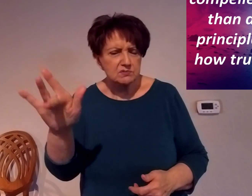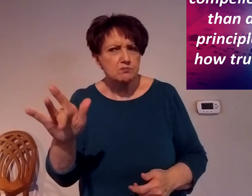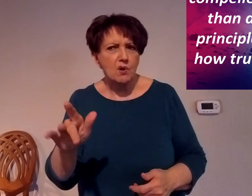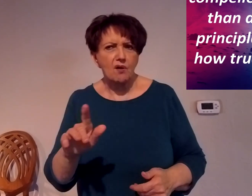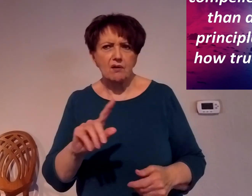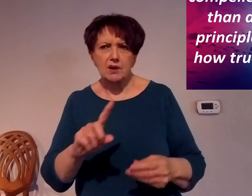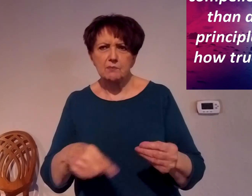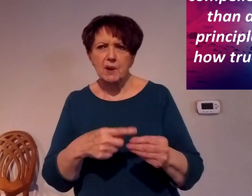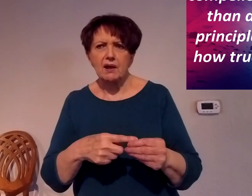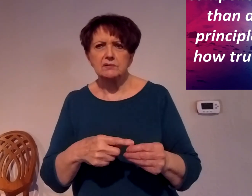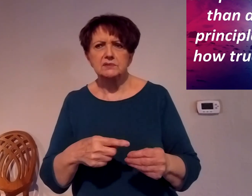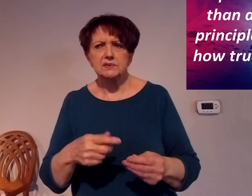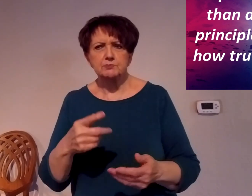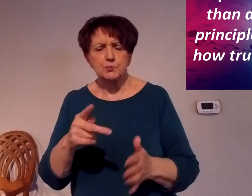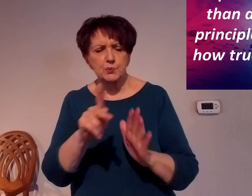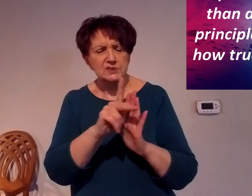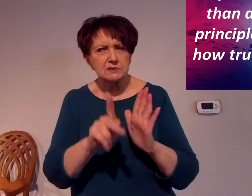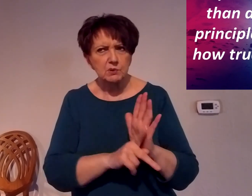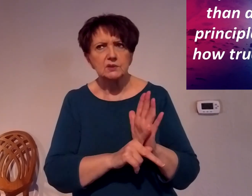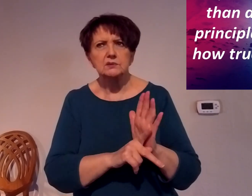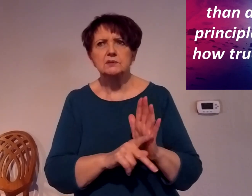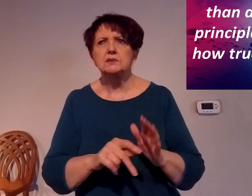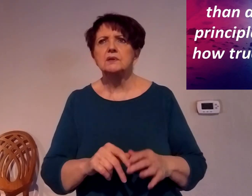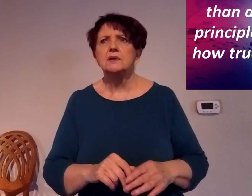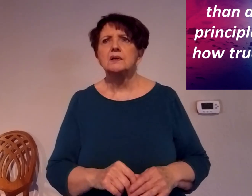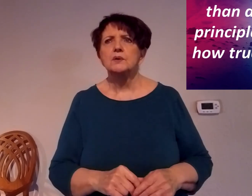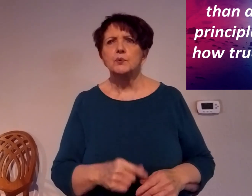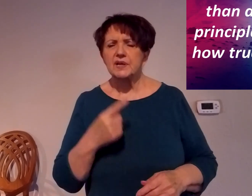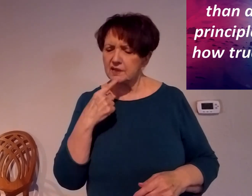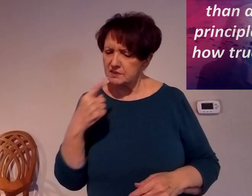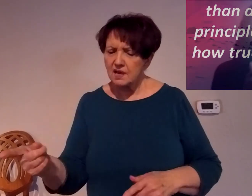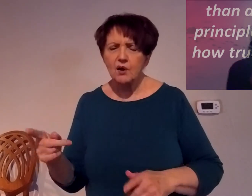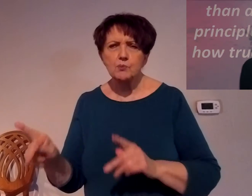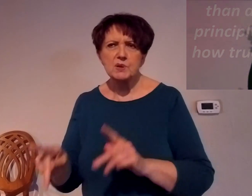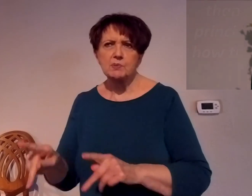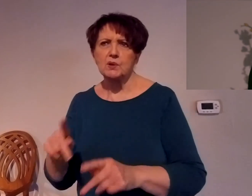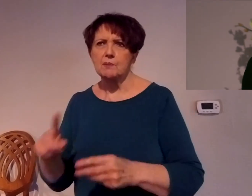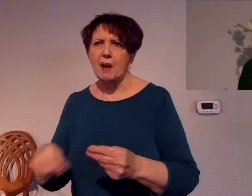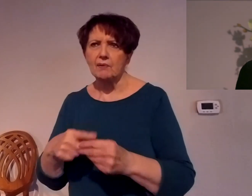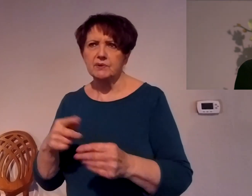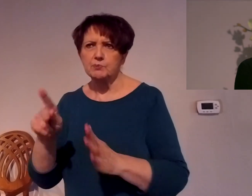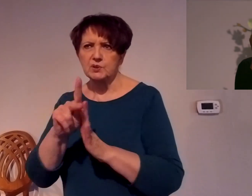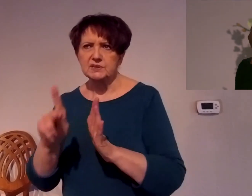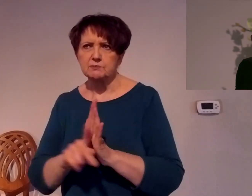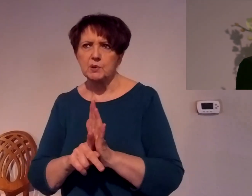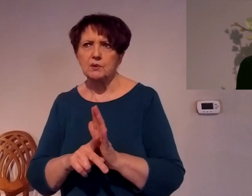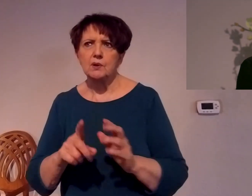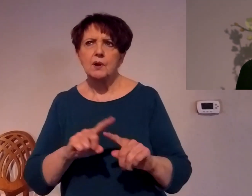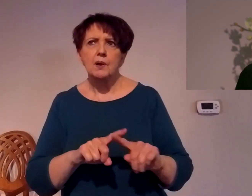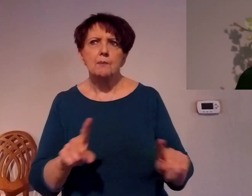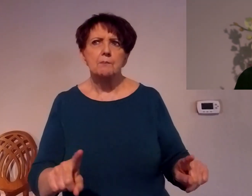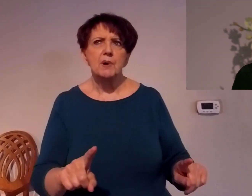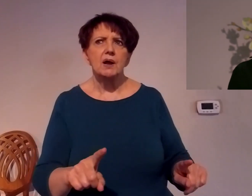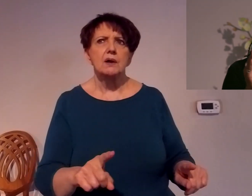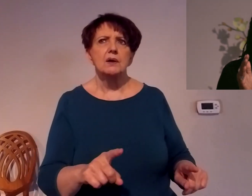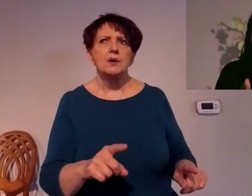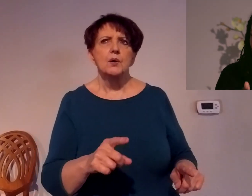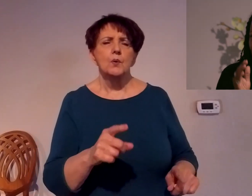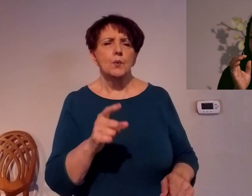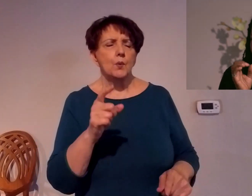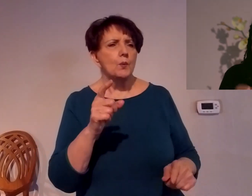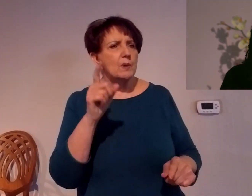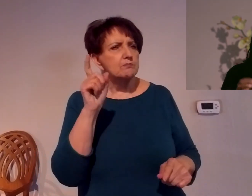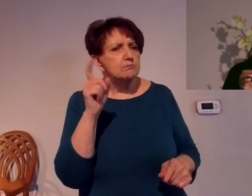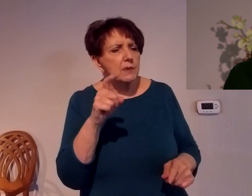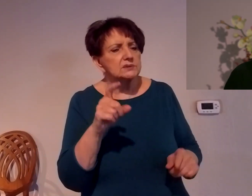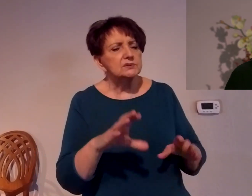We can know it. We can tell other people about it. But we are to be compelled to do